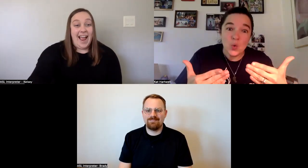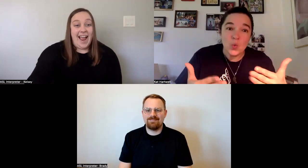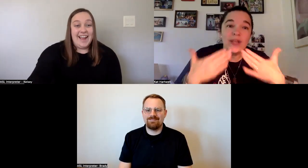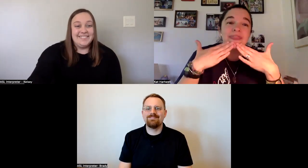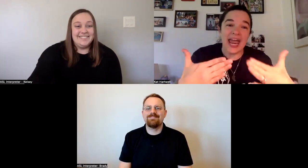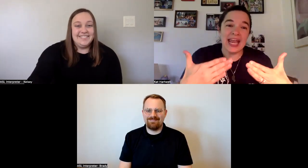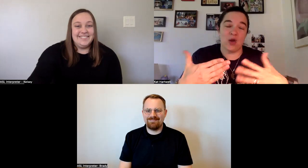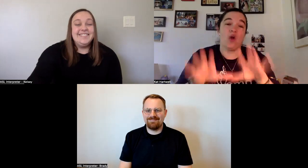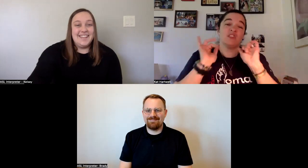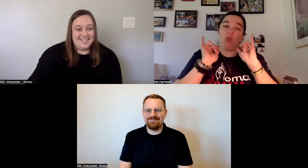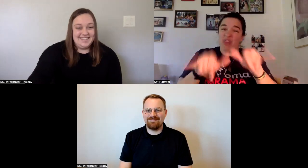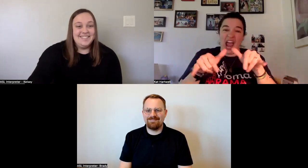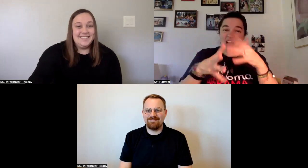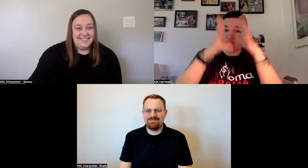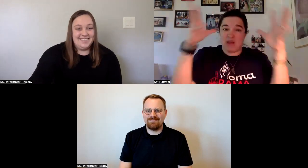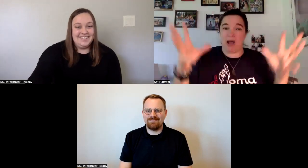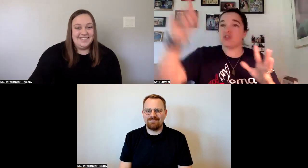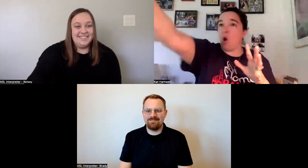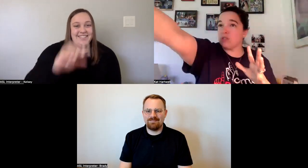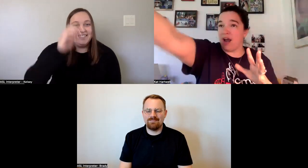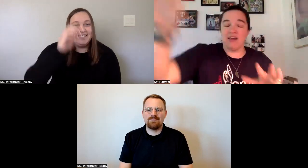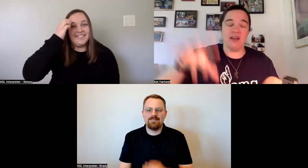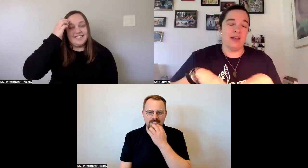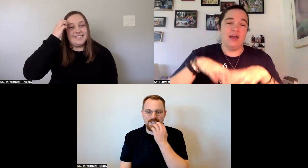Thank you. Thank you. So that's pretty